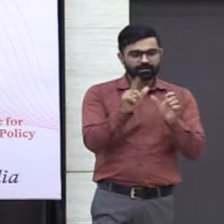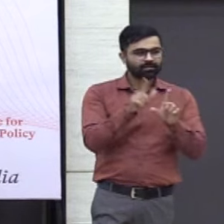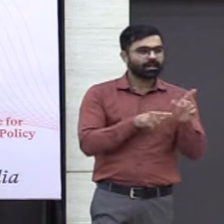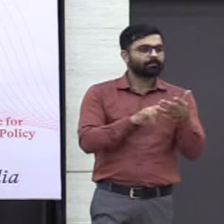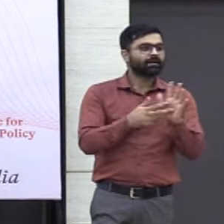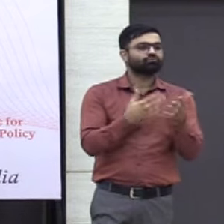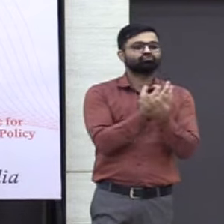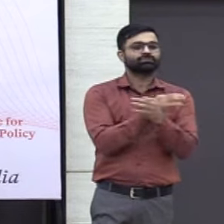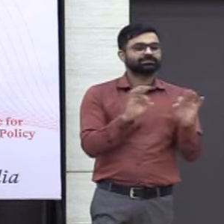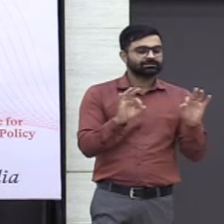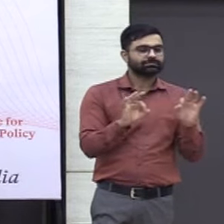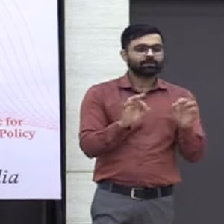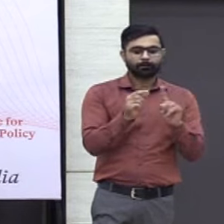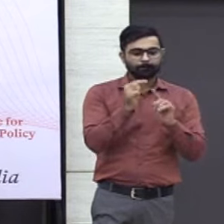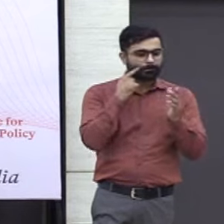is the penal code,